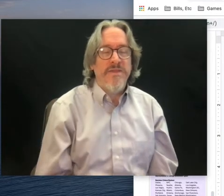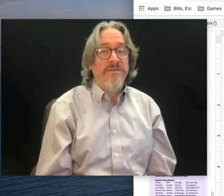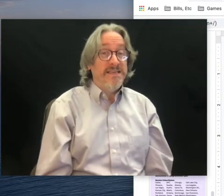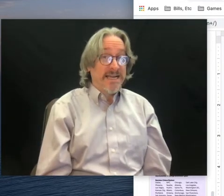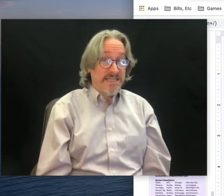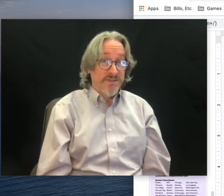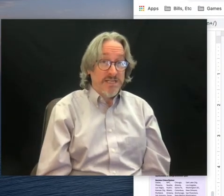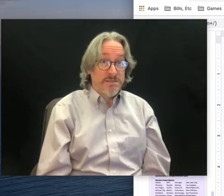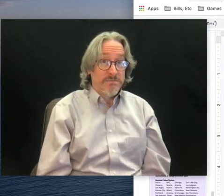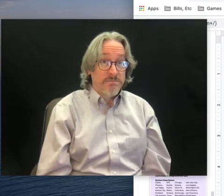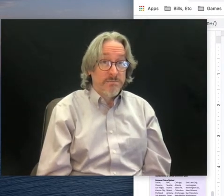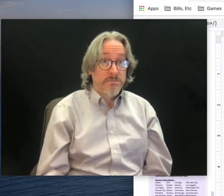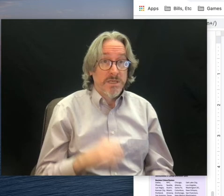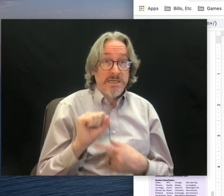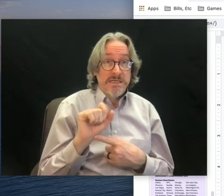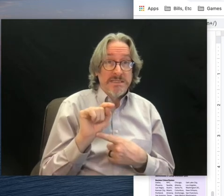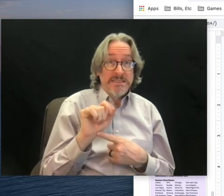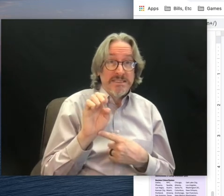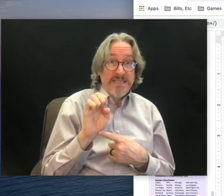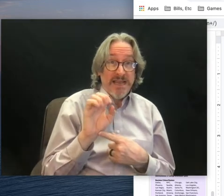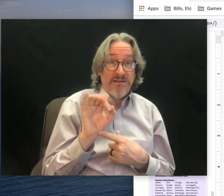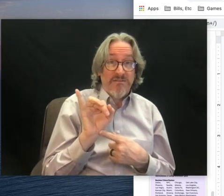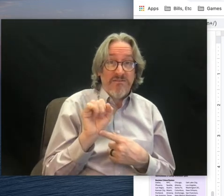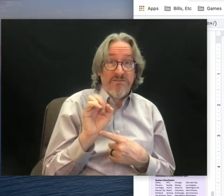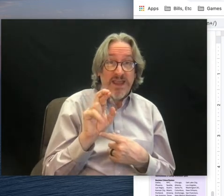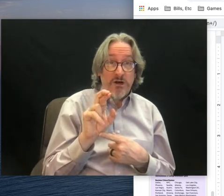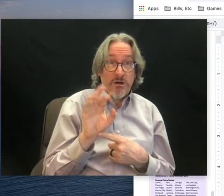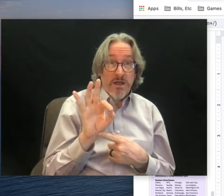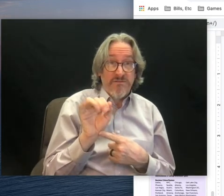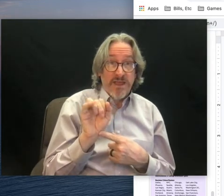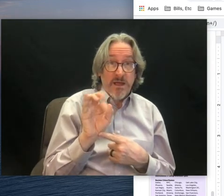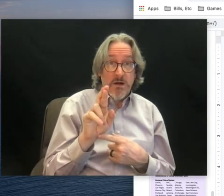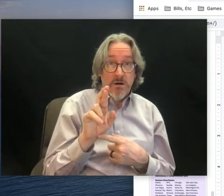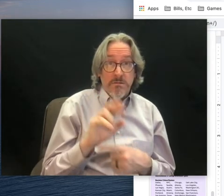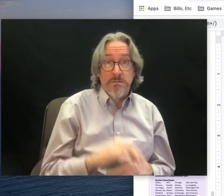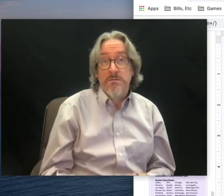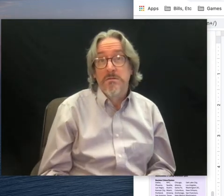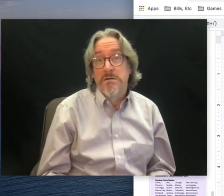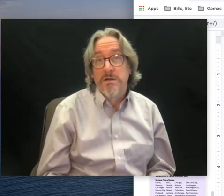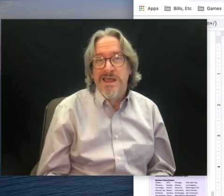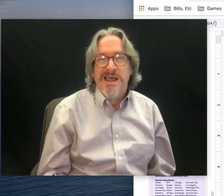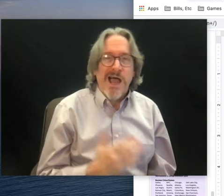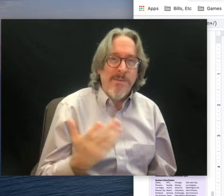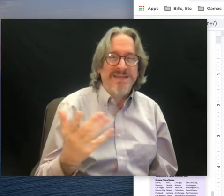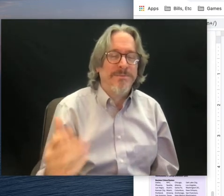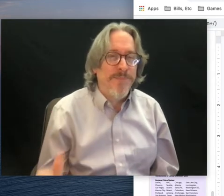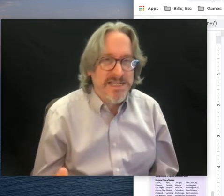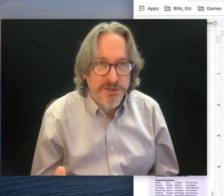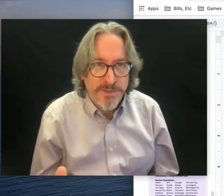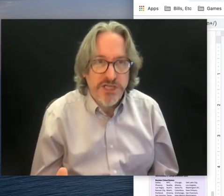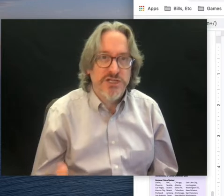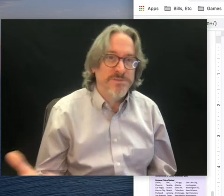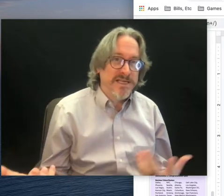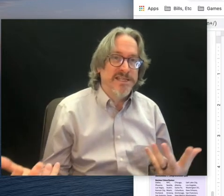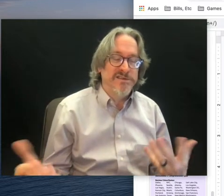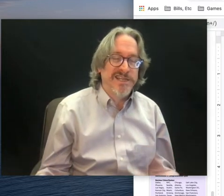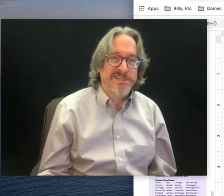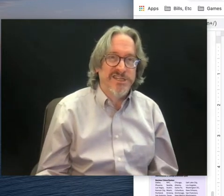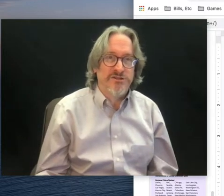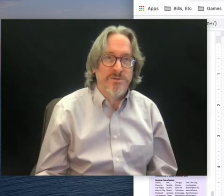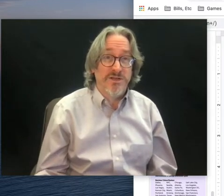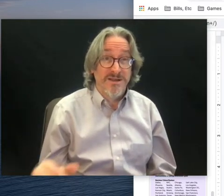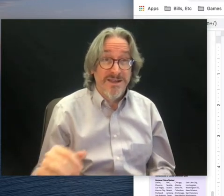And then these activities. State Fair, Fair. I said best beach just because they use